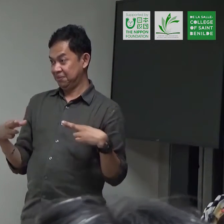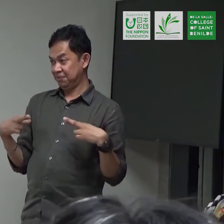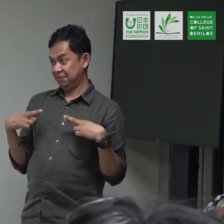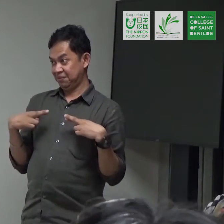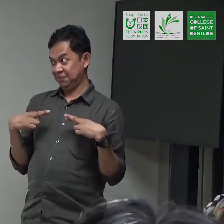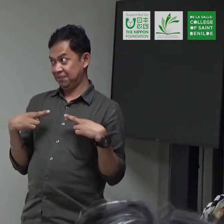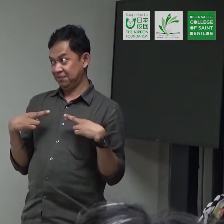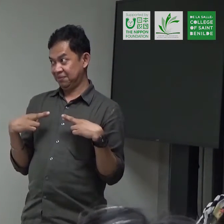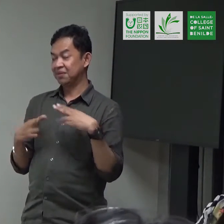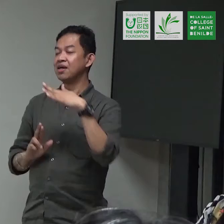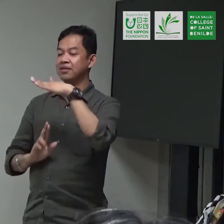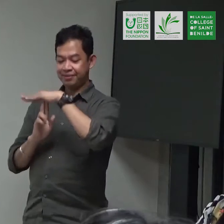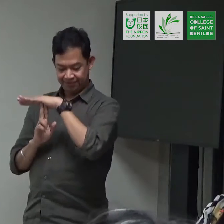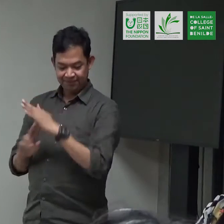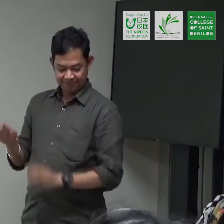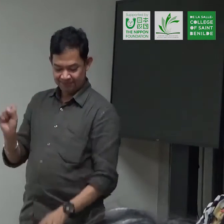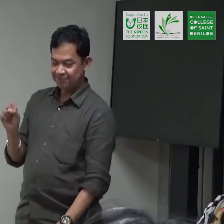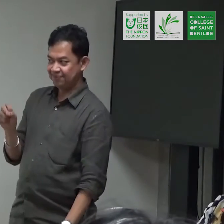I'm retired.